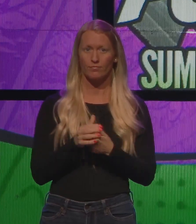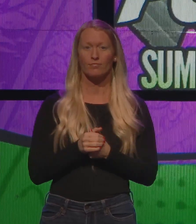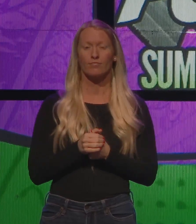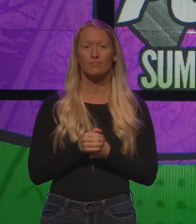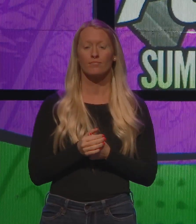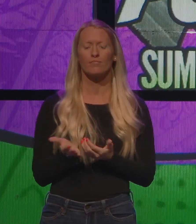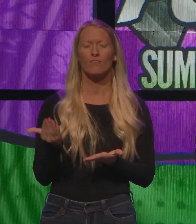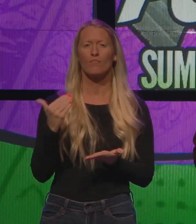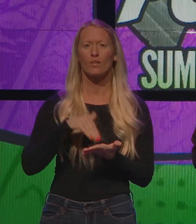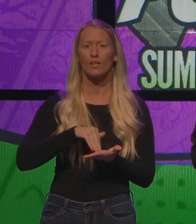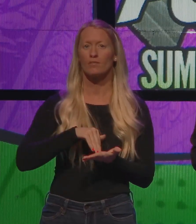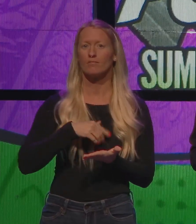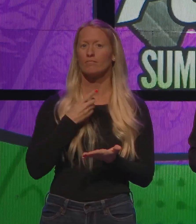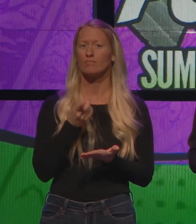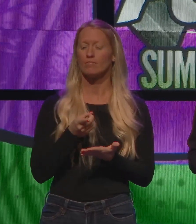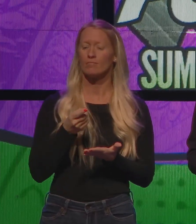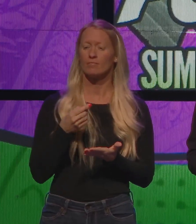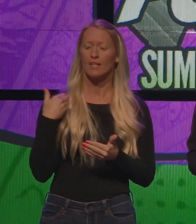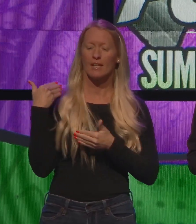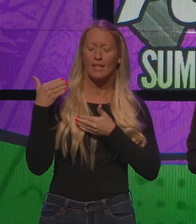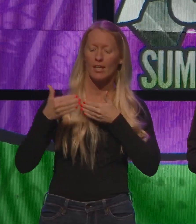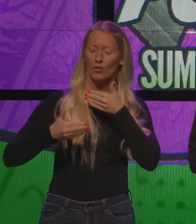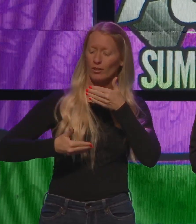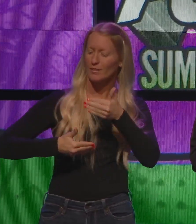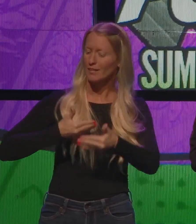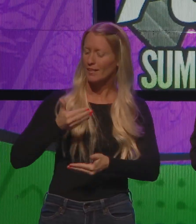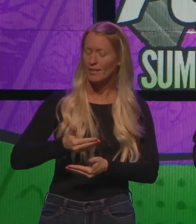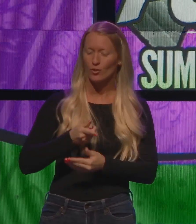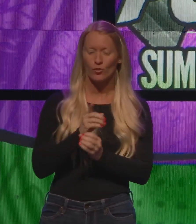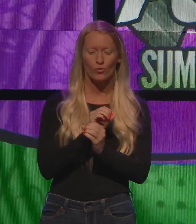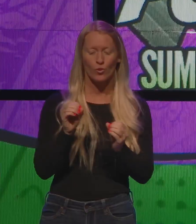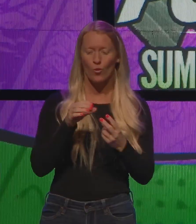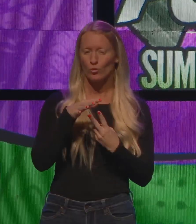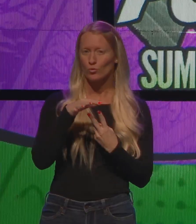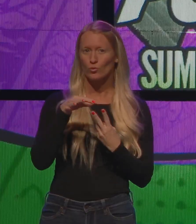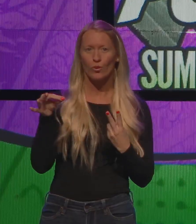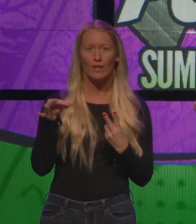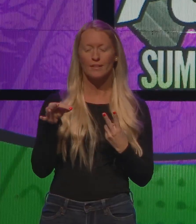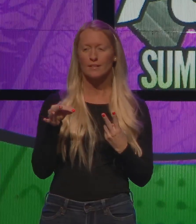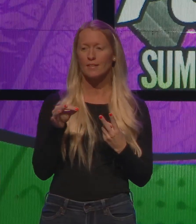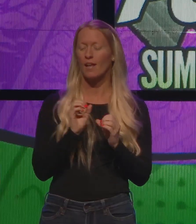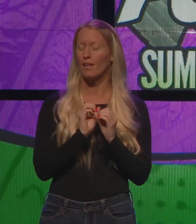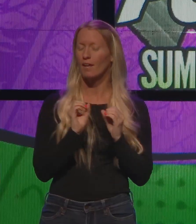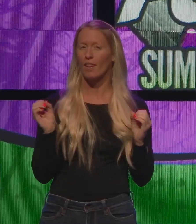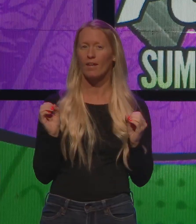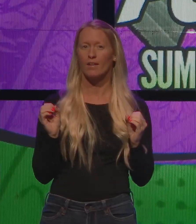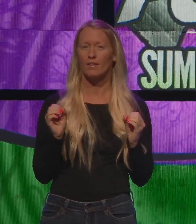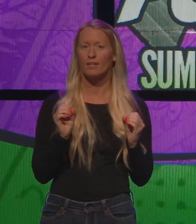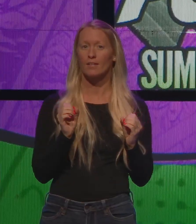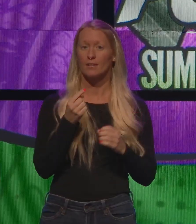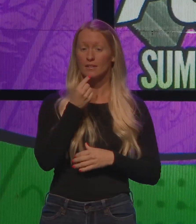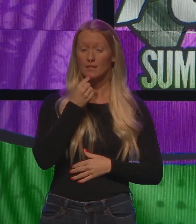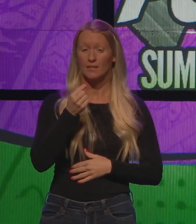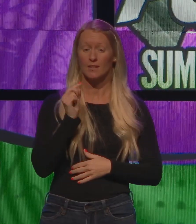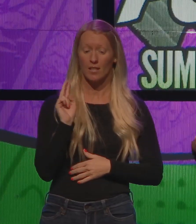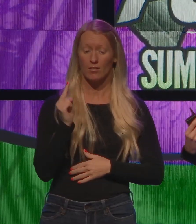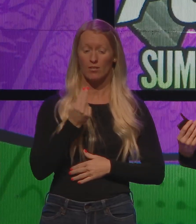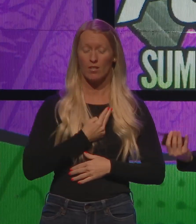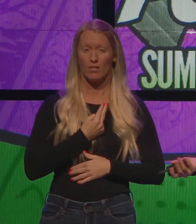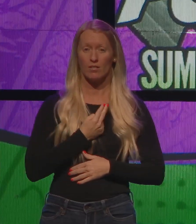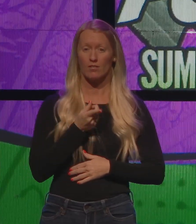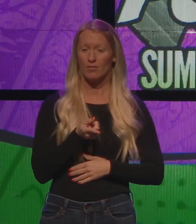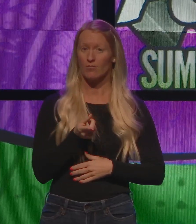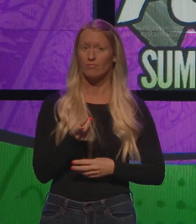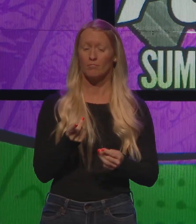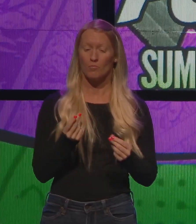supposedly inherited. It's something that we have no choice in, and it tells us that from the moment that we enter this world, that we